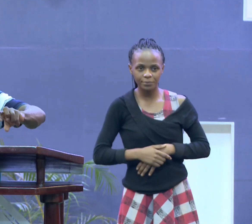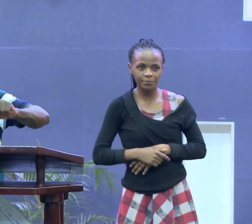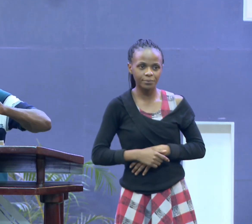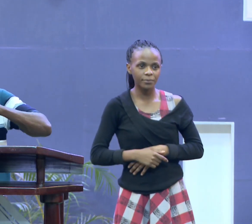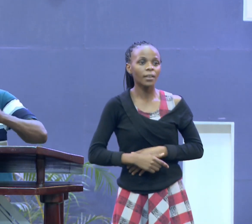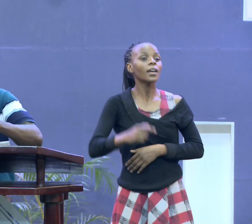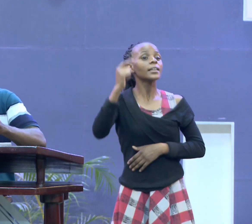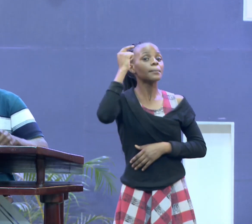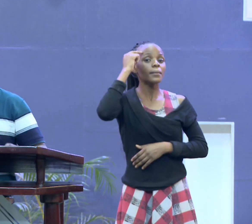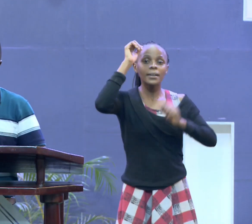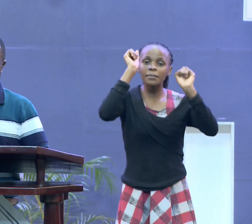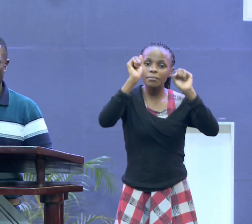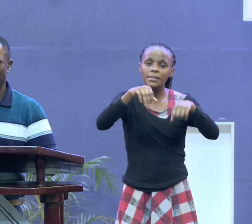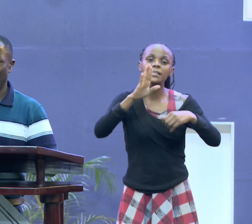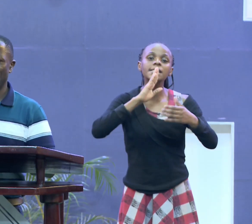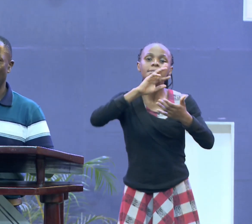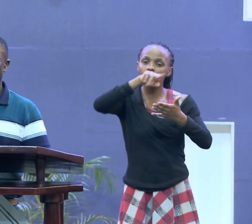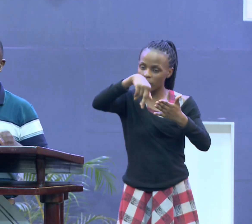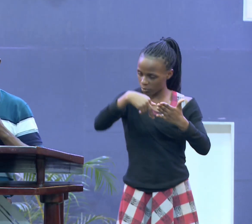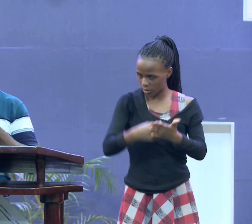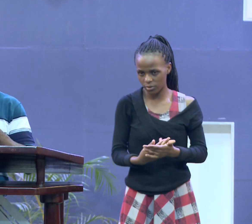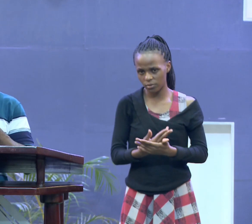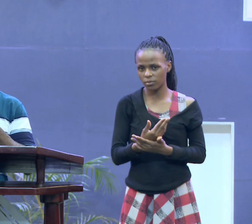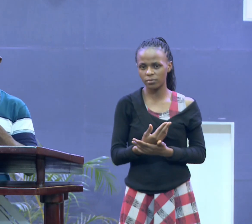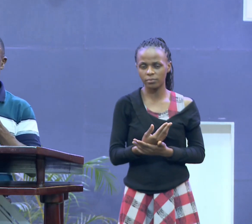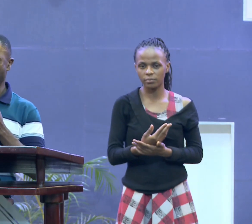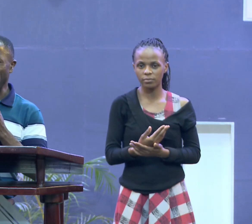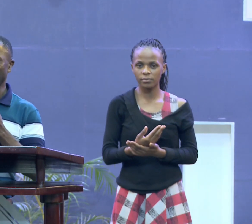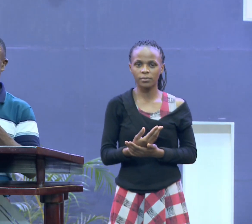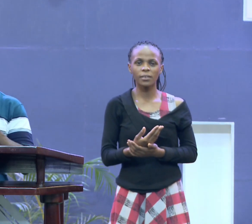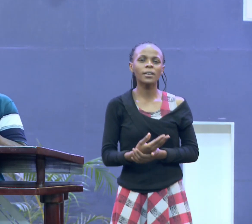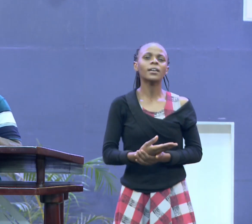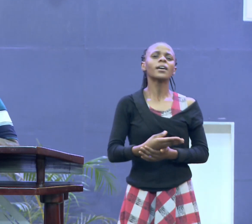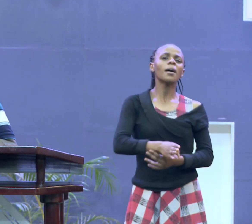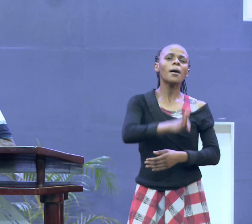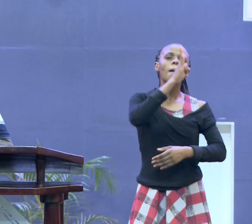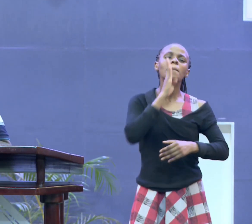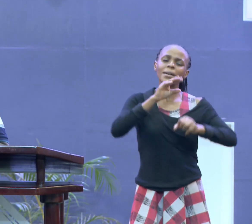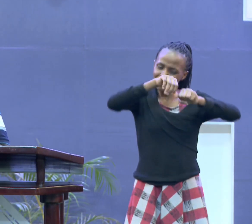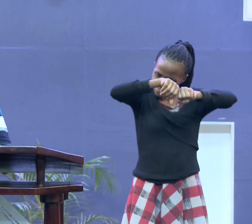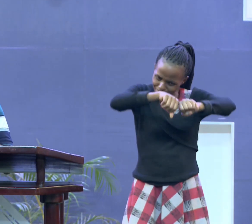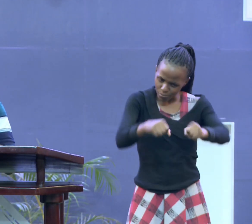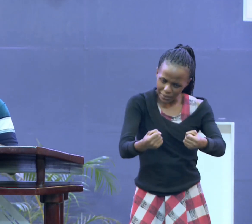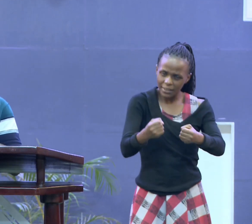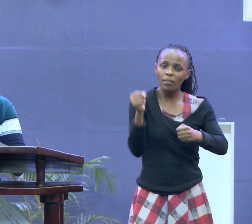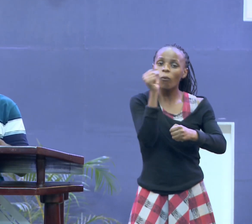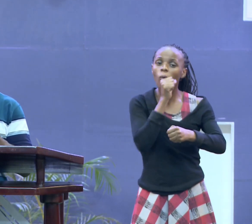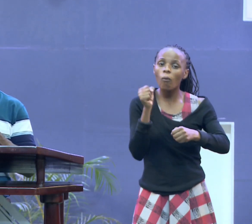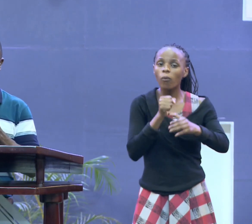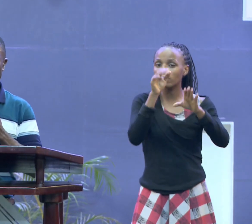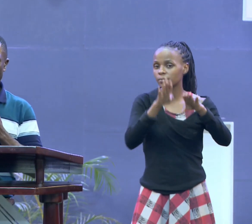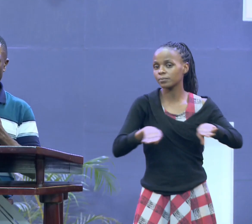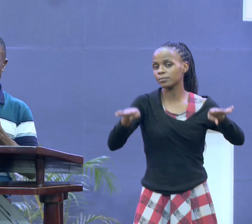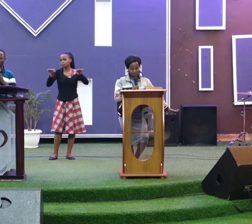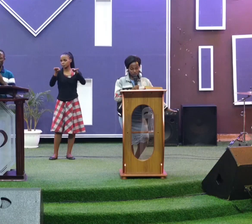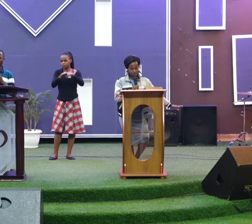mind must be renewed. Amagezi galina okufuulibwa amaggya. By breaking the old conformity. Nga tumenyamenya